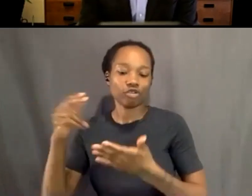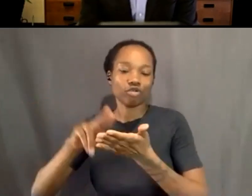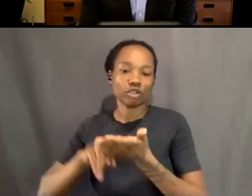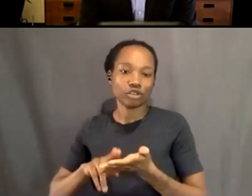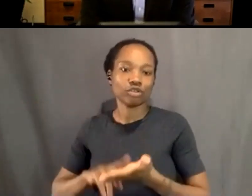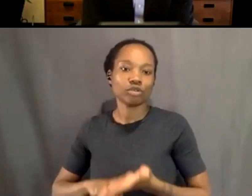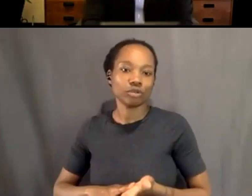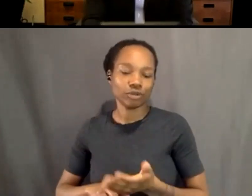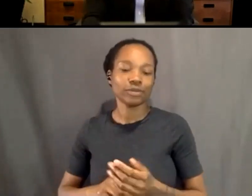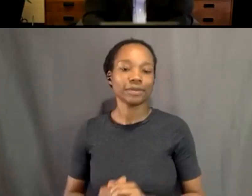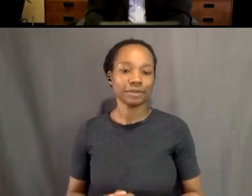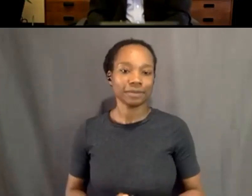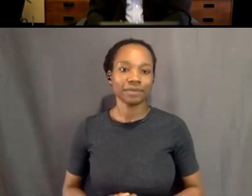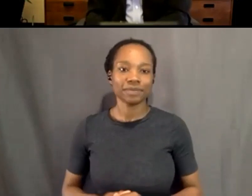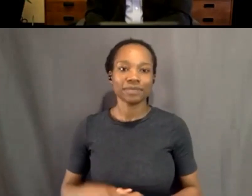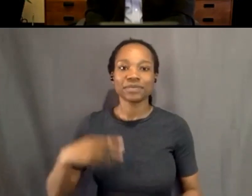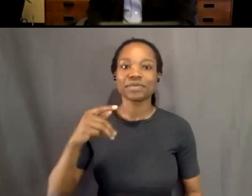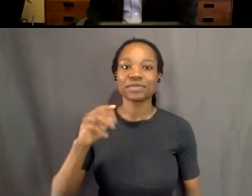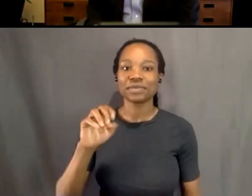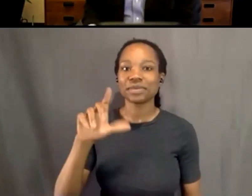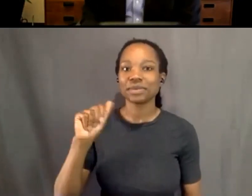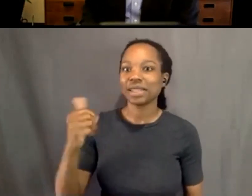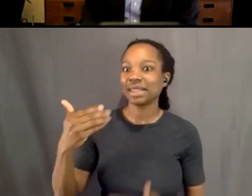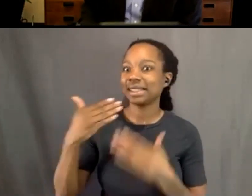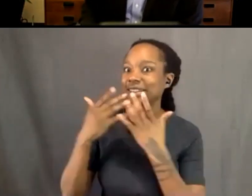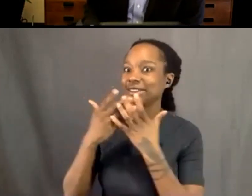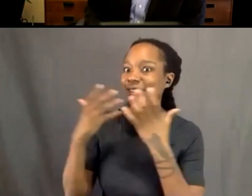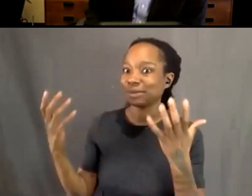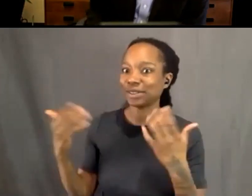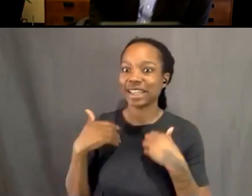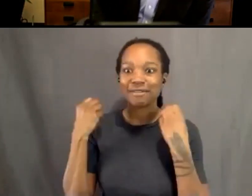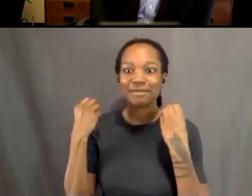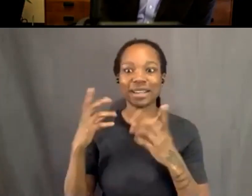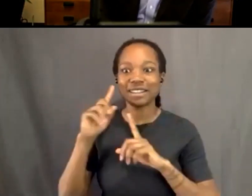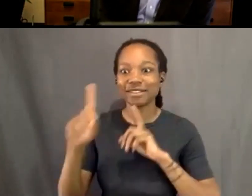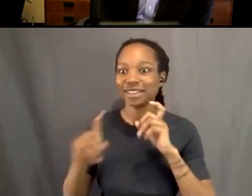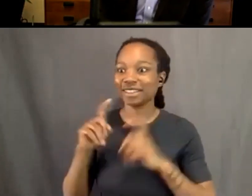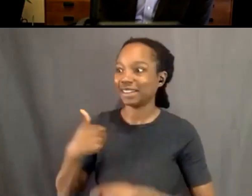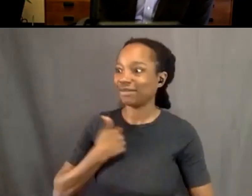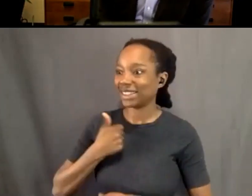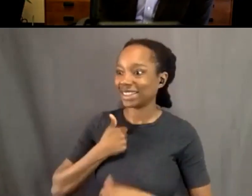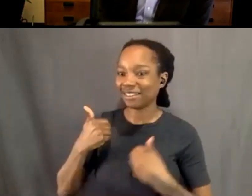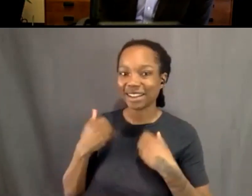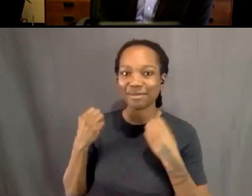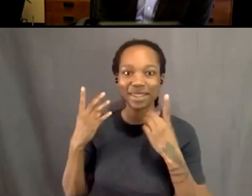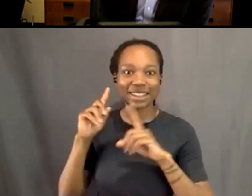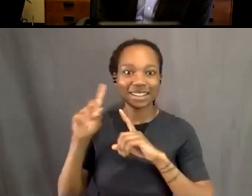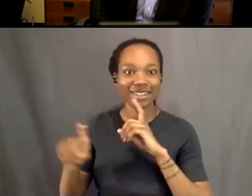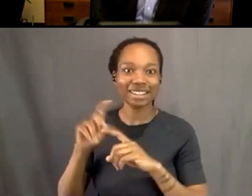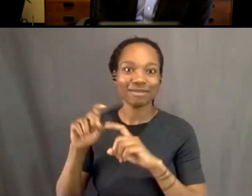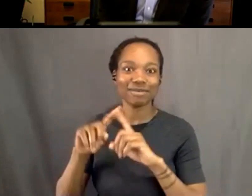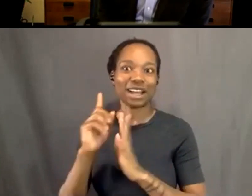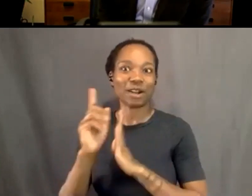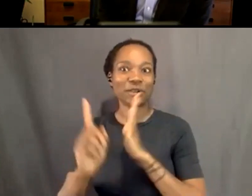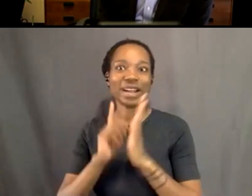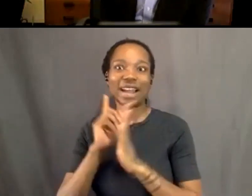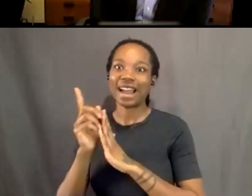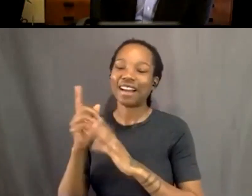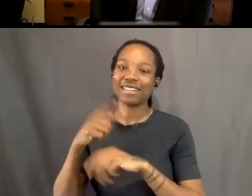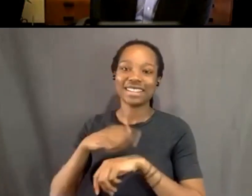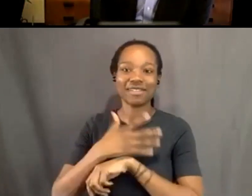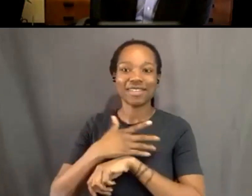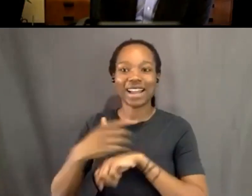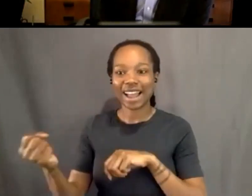much. Oh my gosh, there are so many more questions. I even have many more questions, but our hour is up with both of